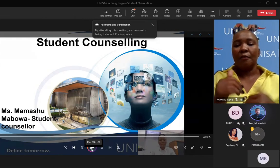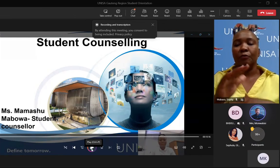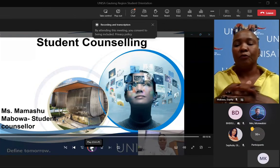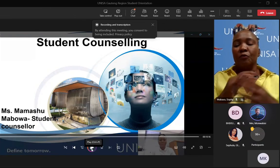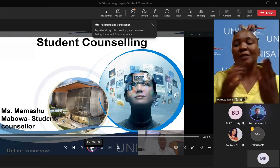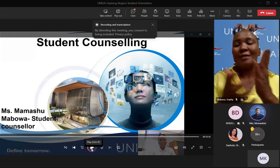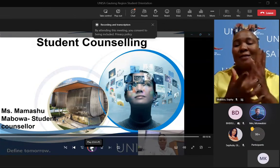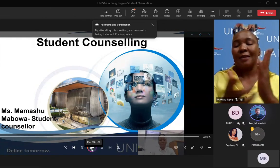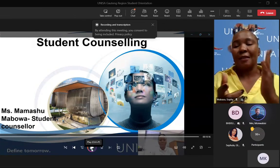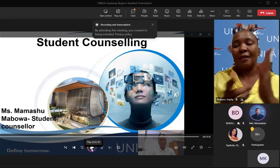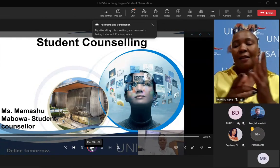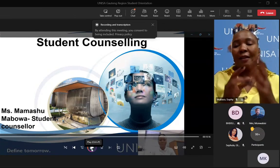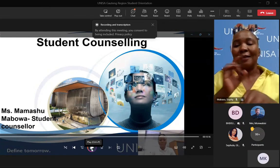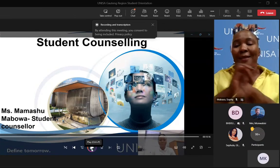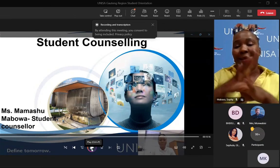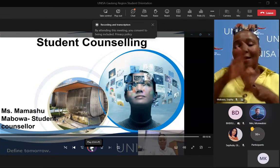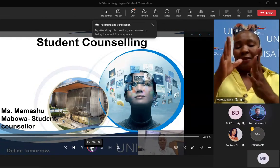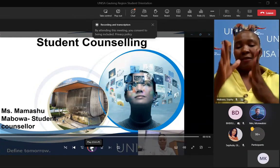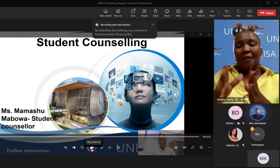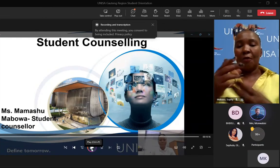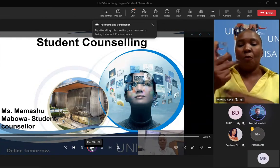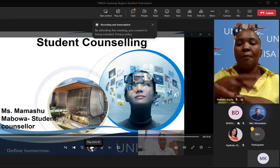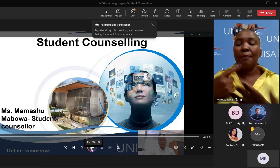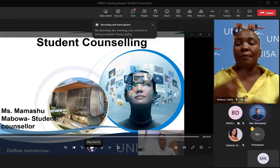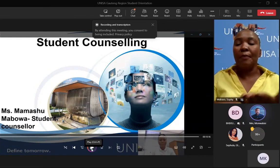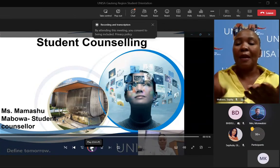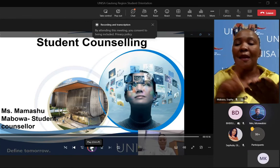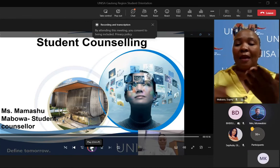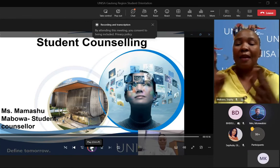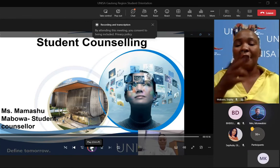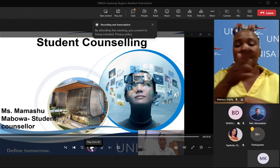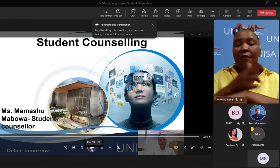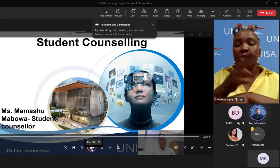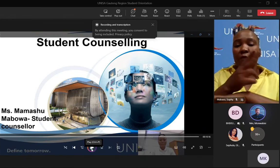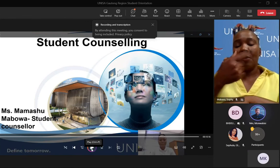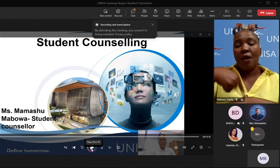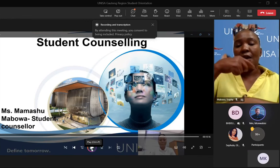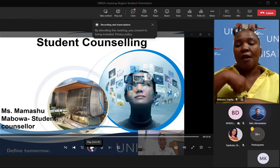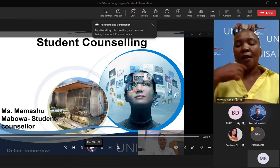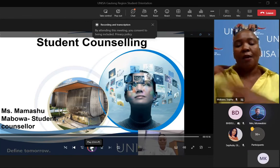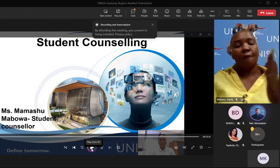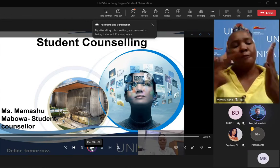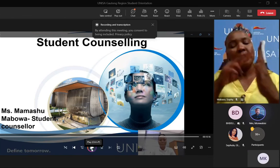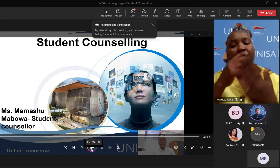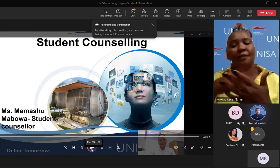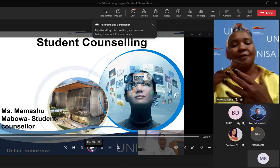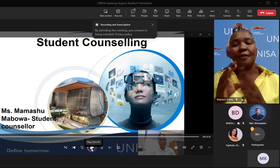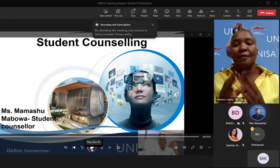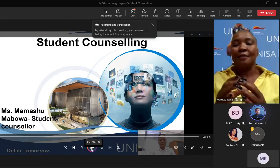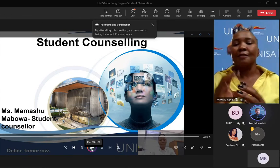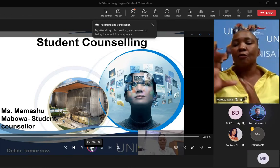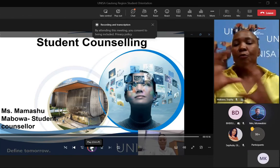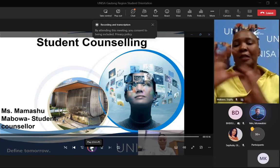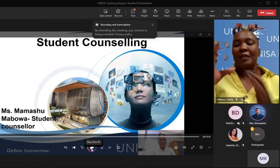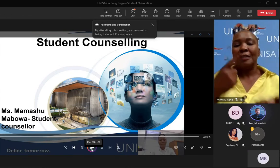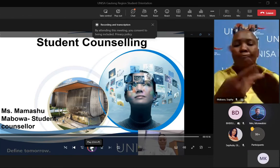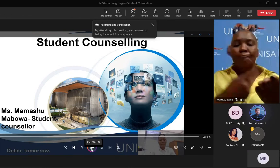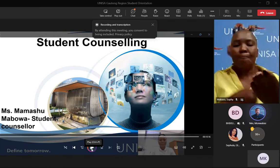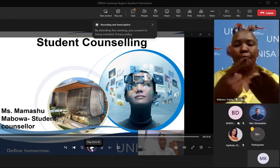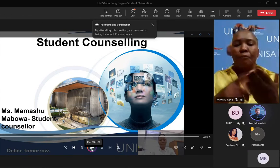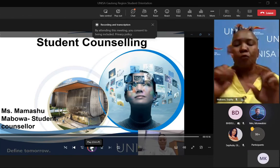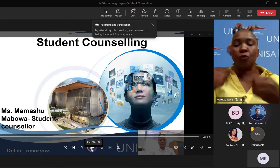will play the video for us um I'm hoping because I have seen on the chat that some people couldn't see the video